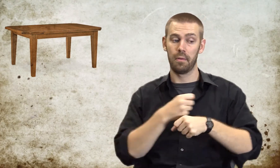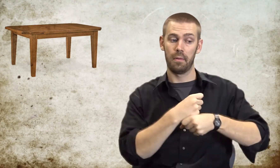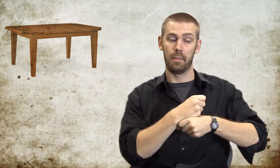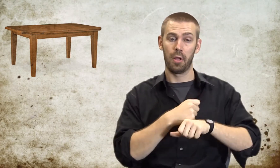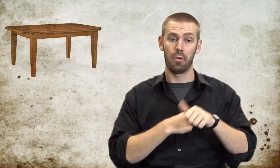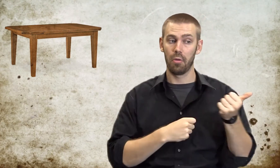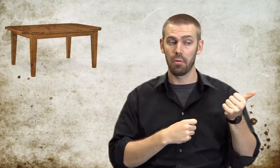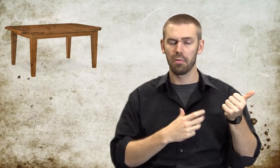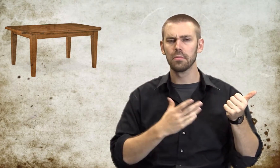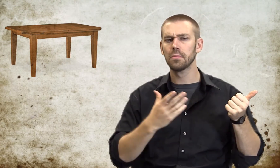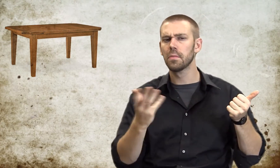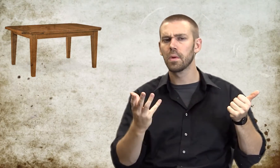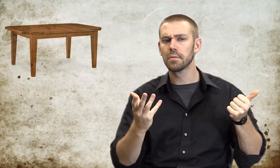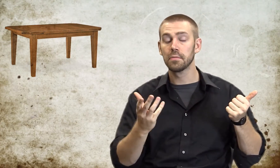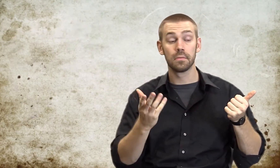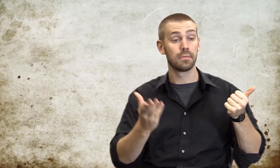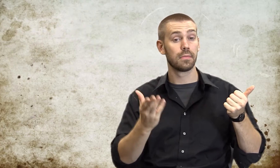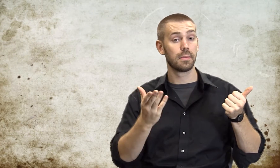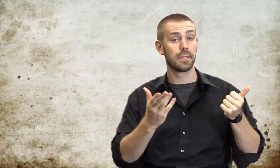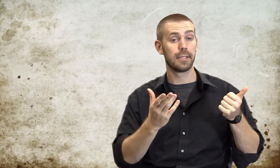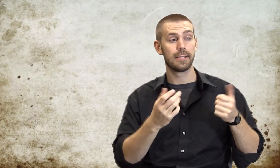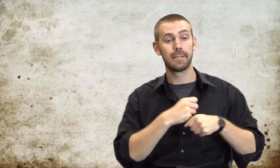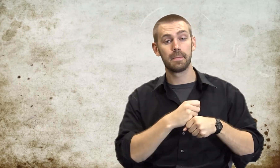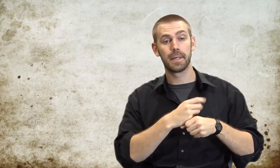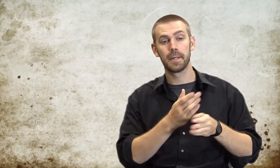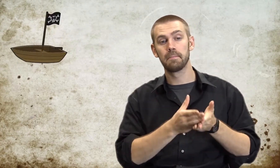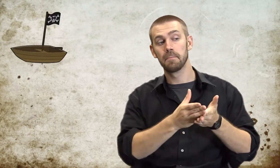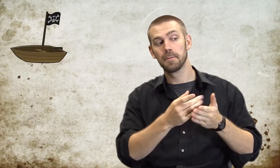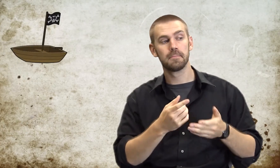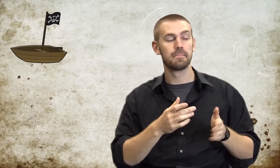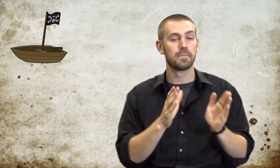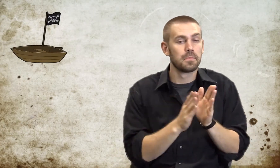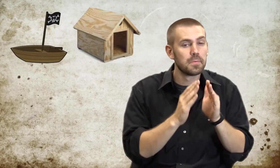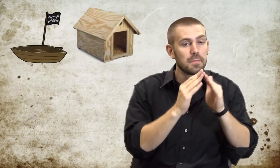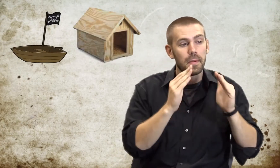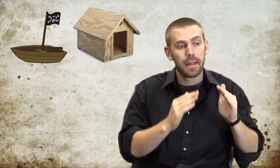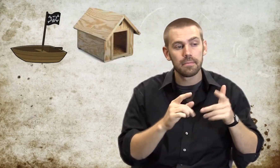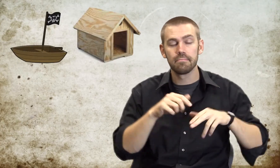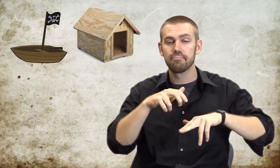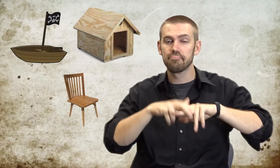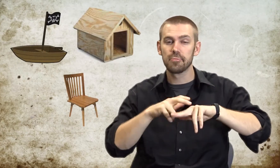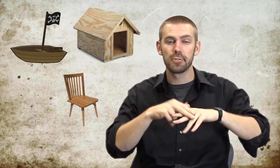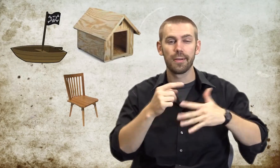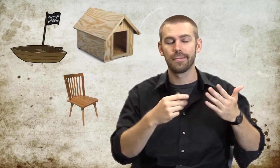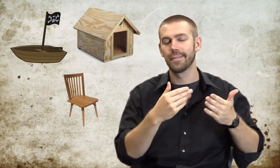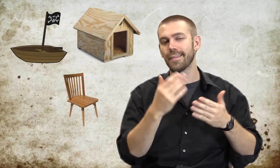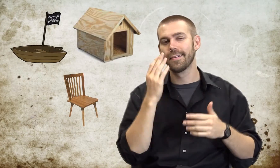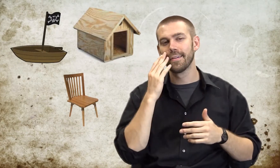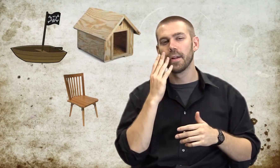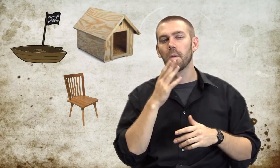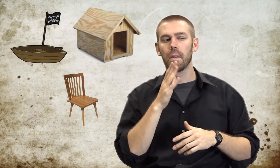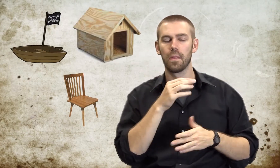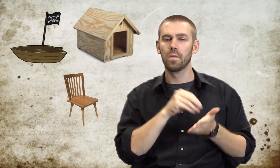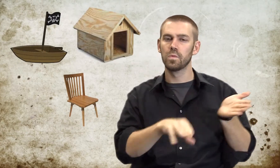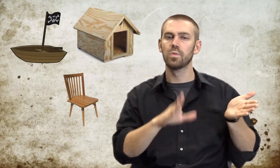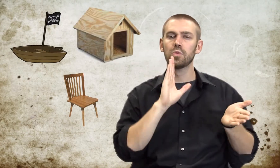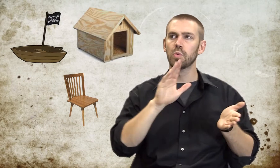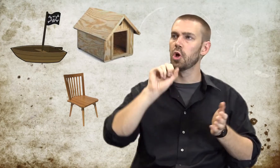took those parts and separated them, maybe we could make something else, such as a boat or a small house or a chair.